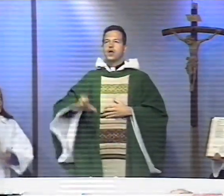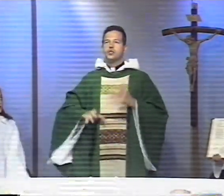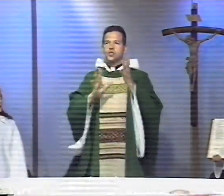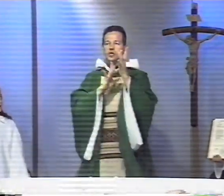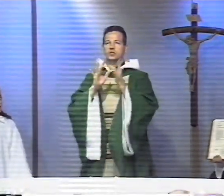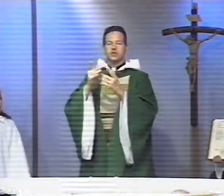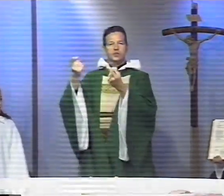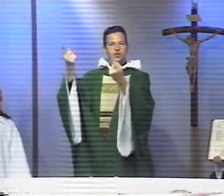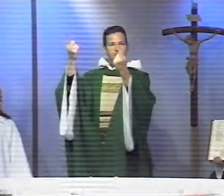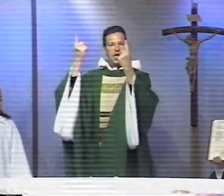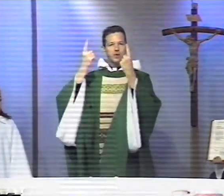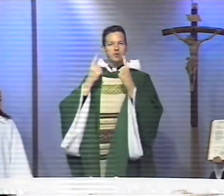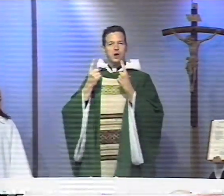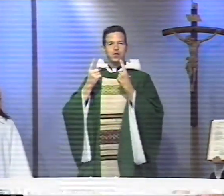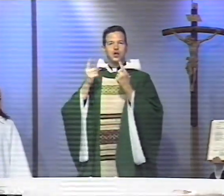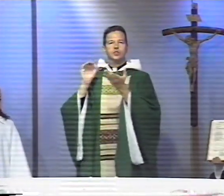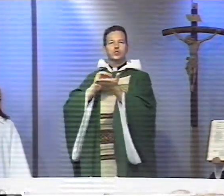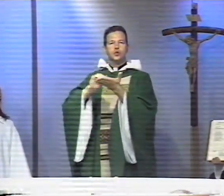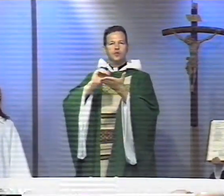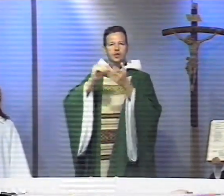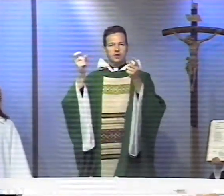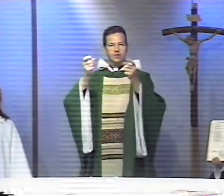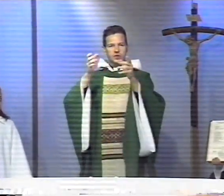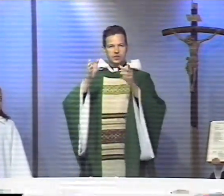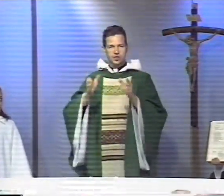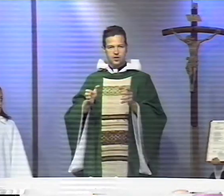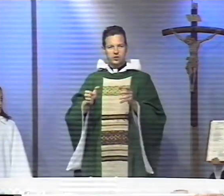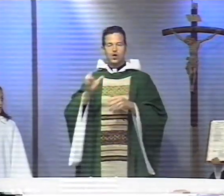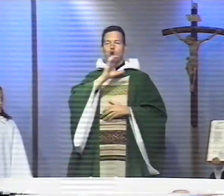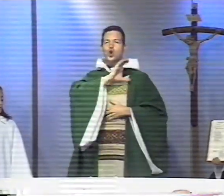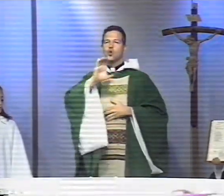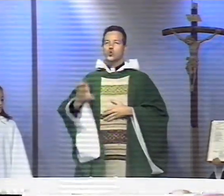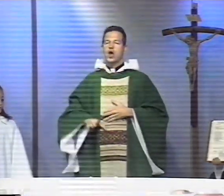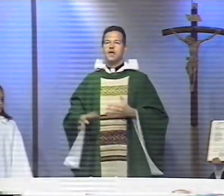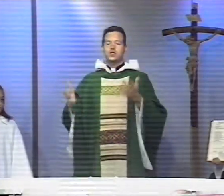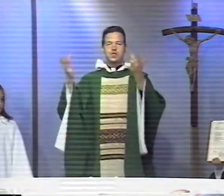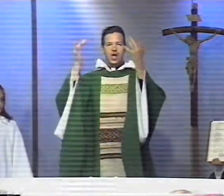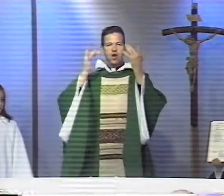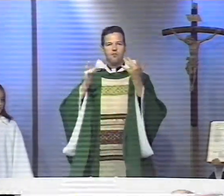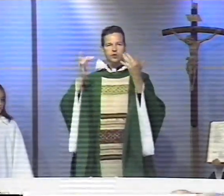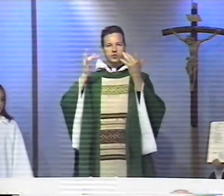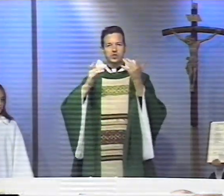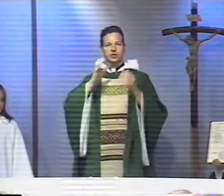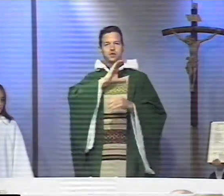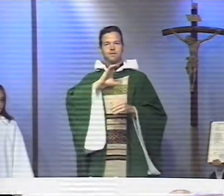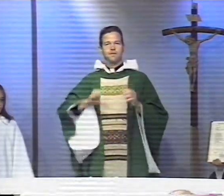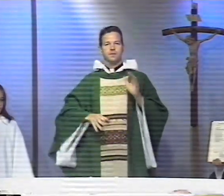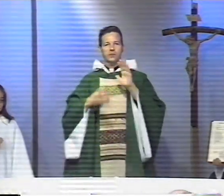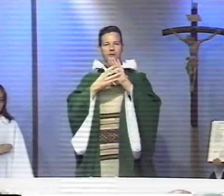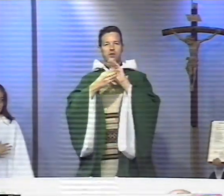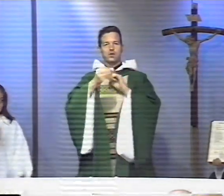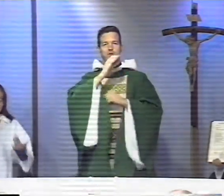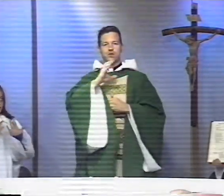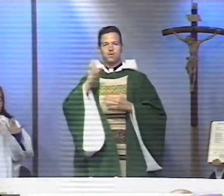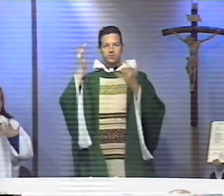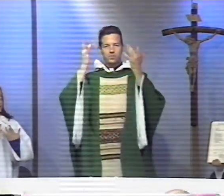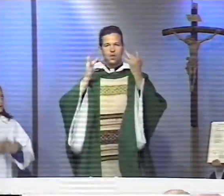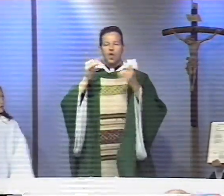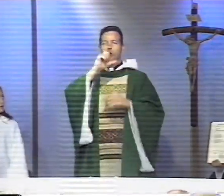Christ Jesus, you came among us to forgive the sinner. Christ, have mercy. Christ, have mercy.